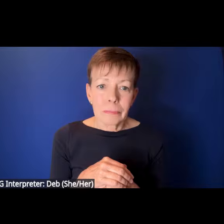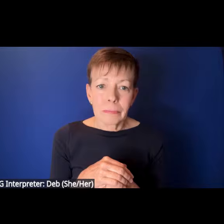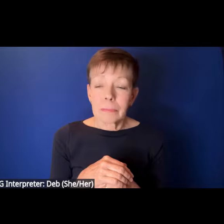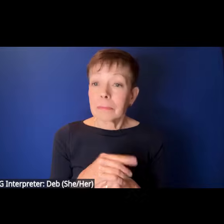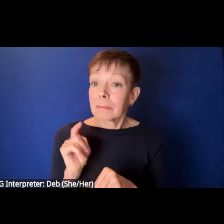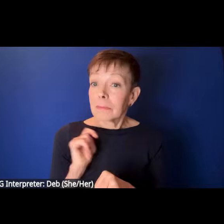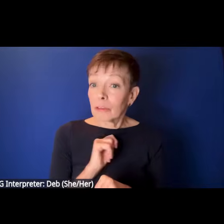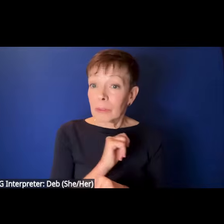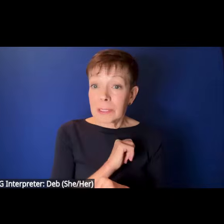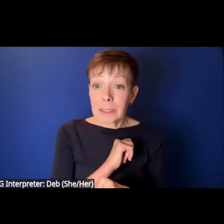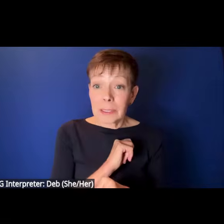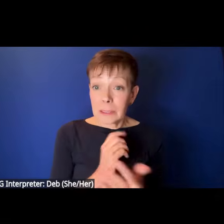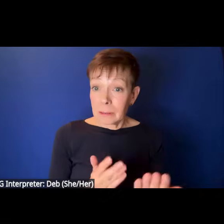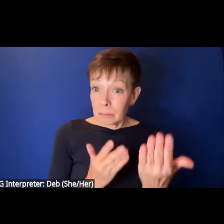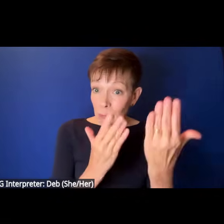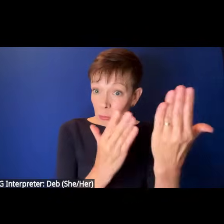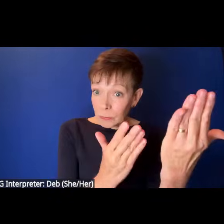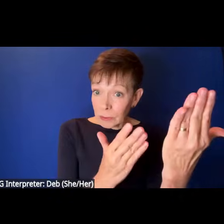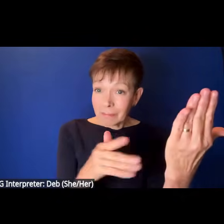mover and a seconder.